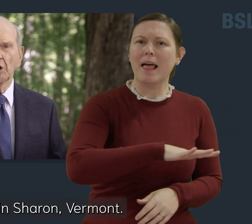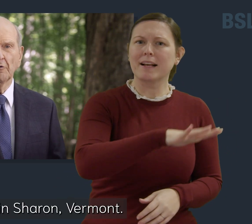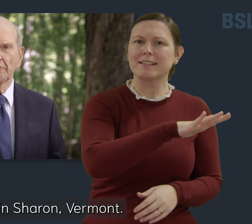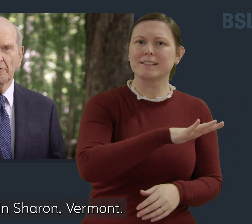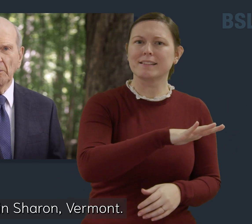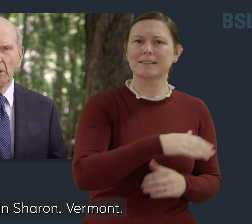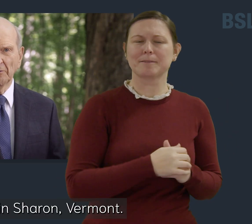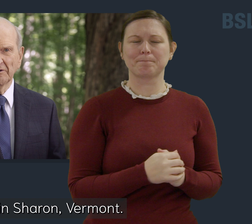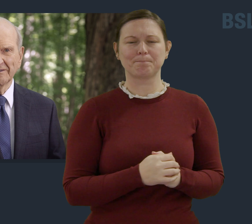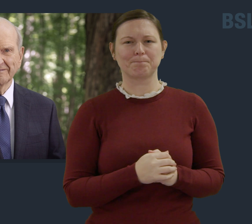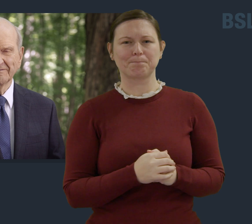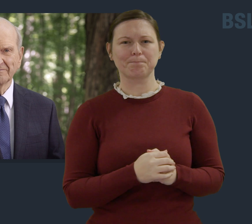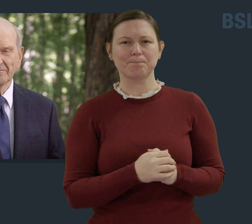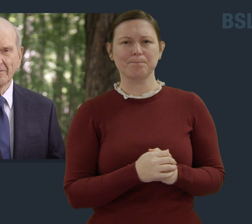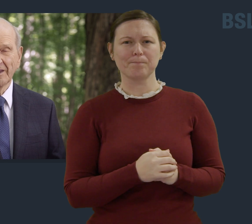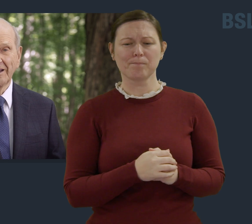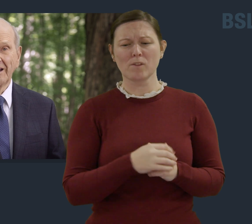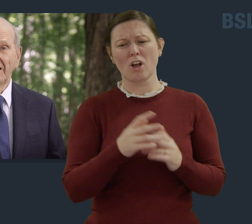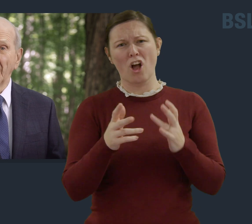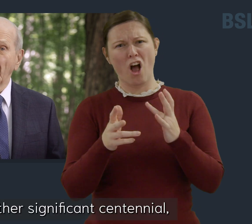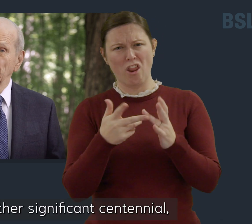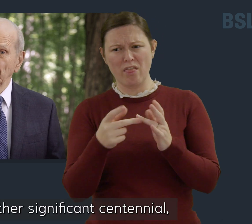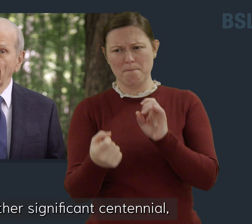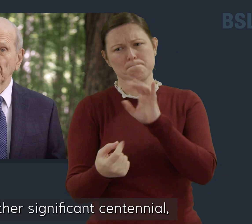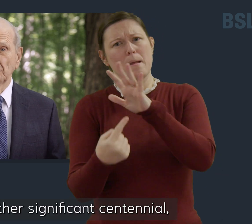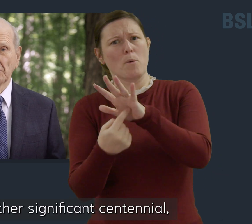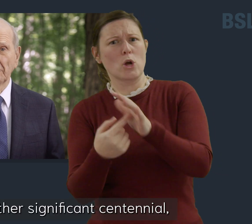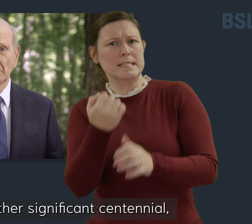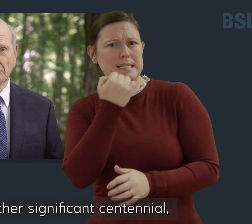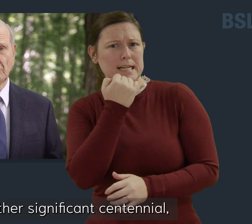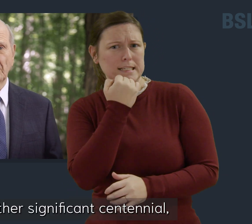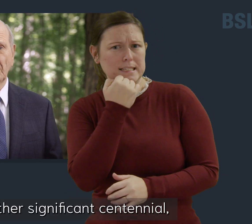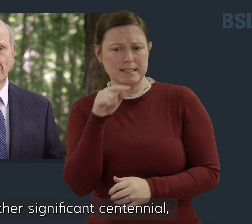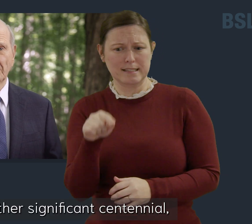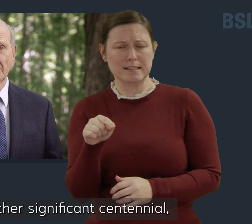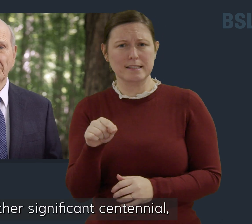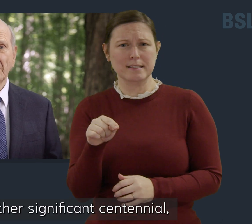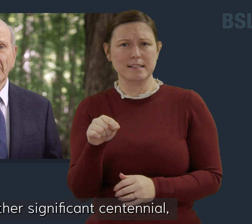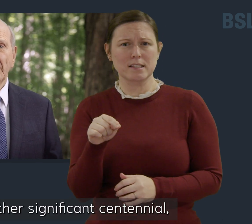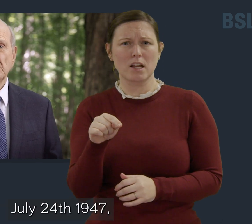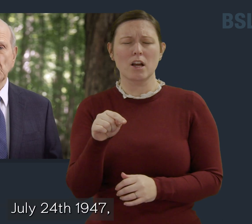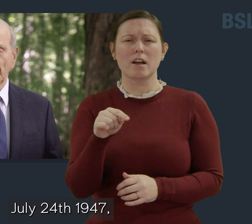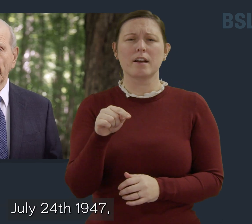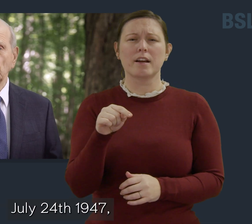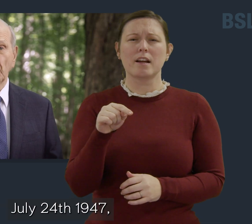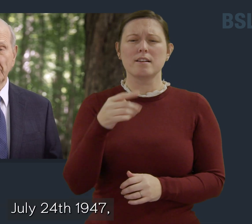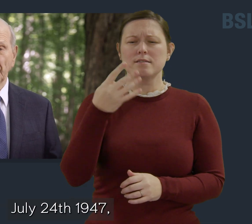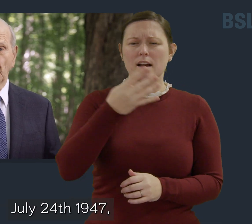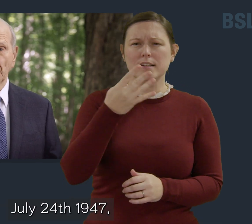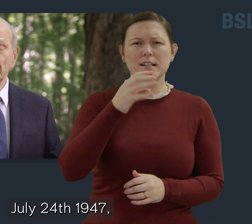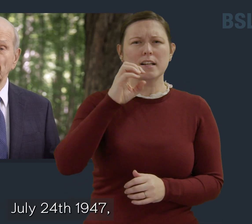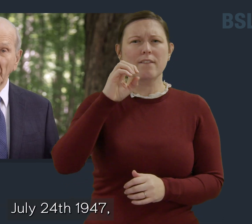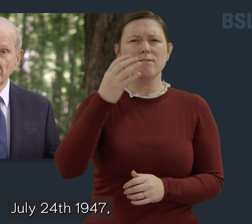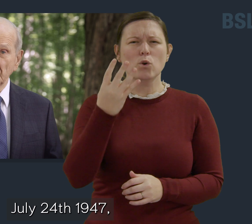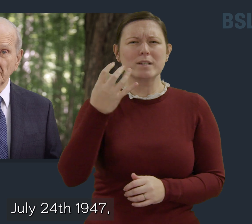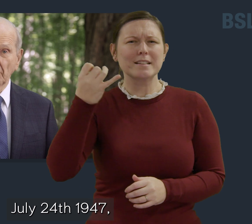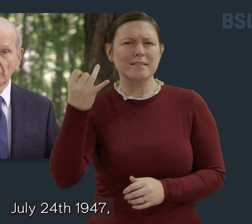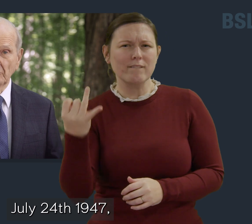in Sharon, Vermont. On another significant centennial, July